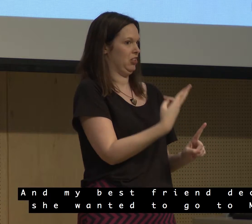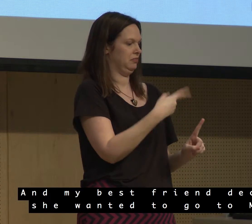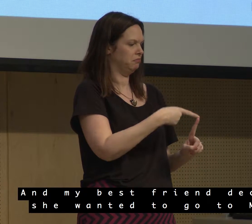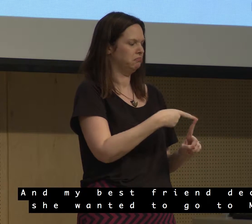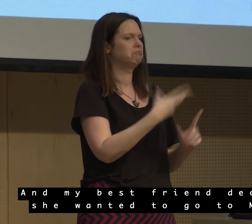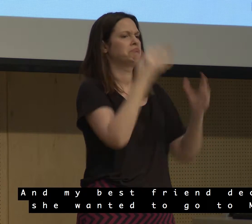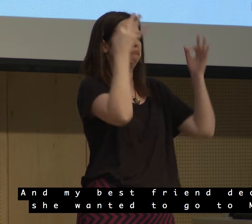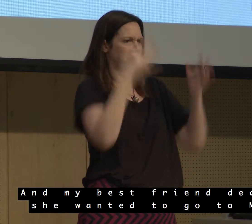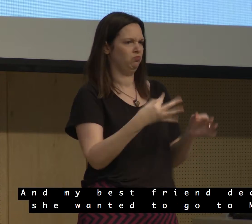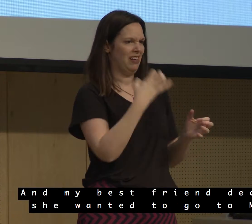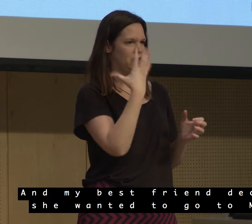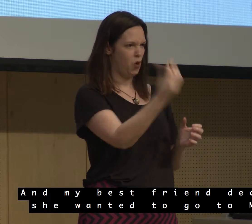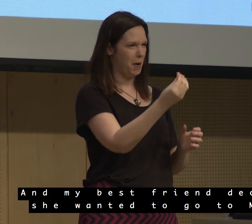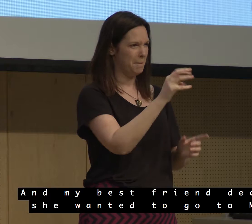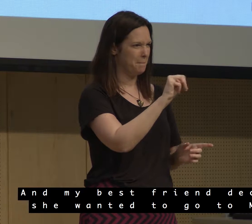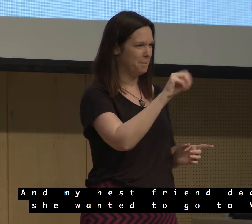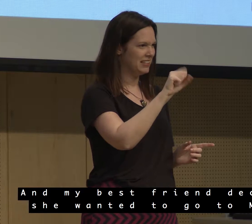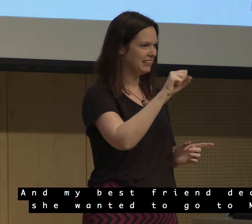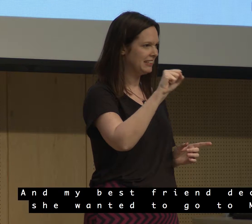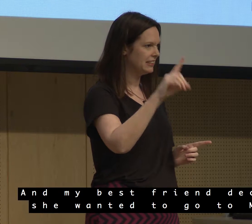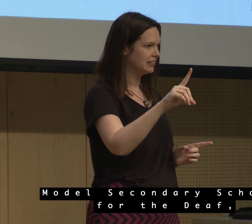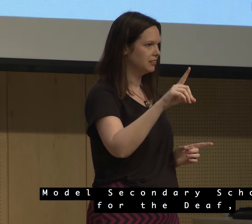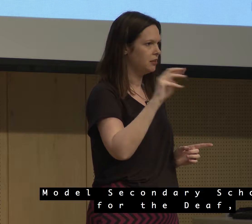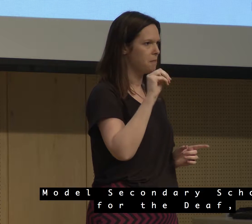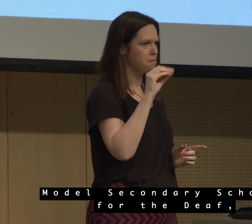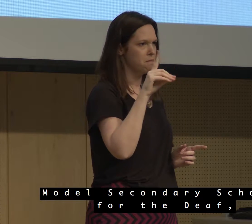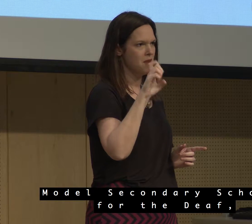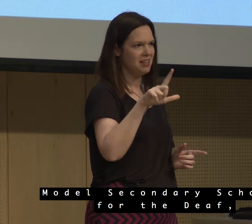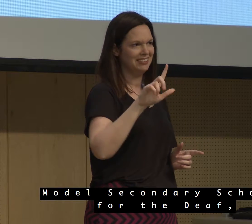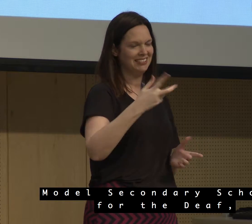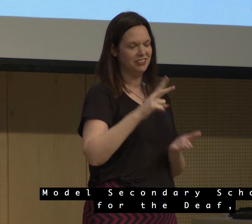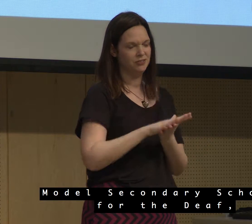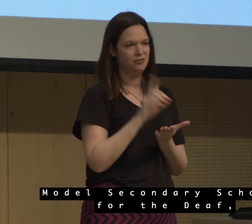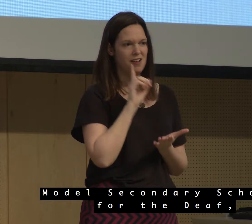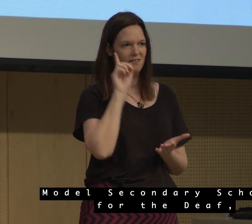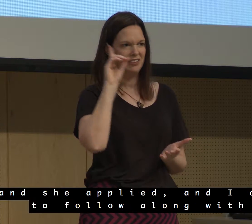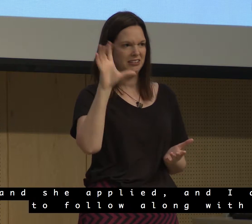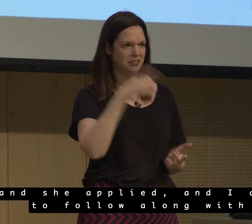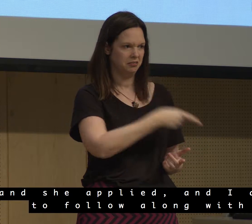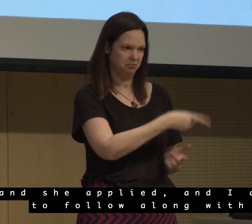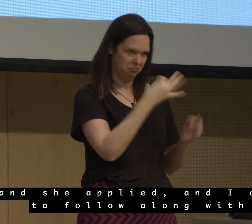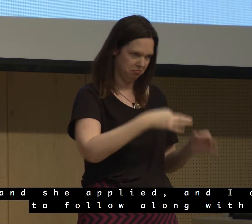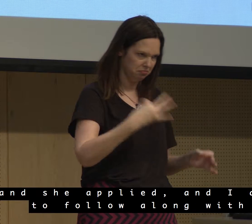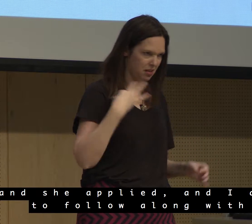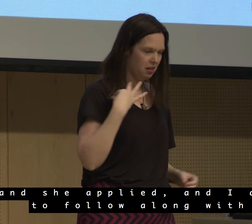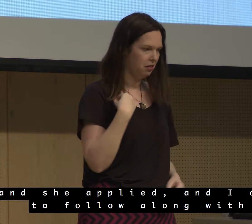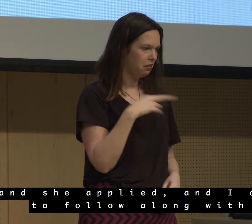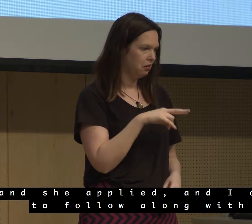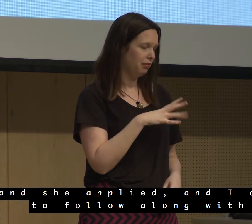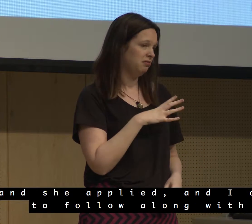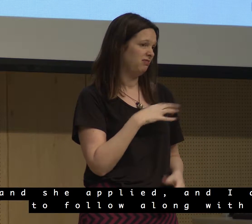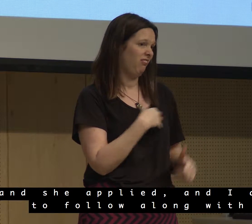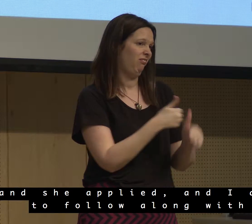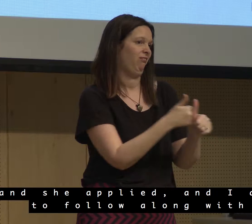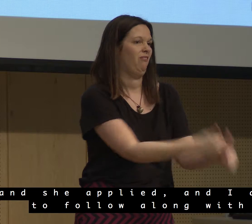best friend decided she wanted to go to MSSD, Model Secondary School for the Deaf, and she applied, and I decided to follow along with